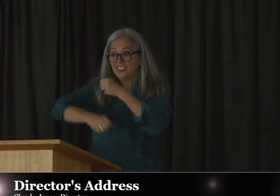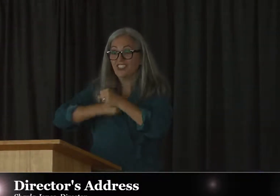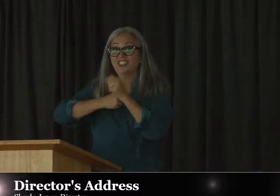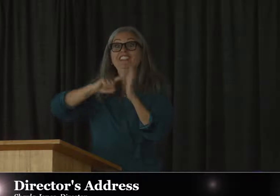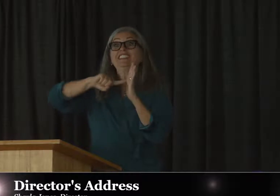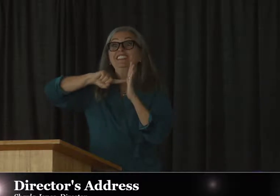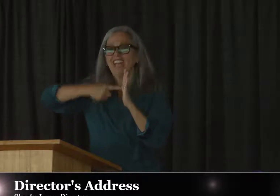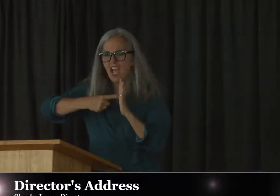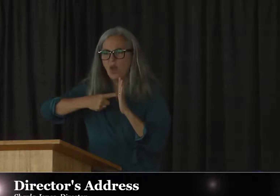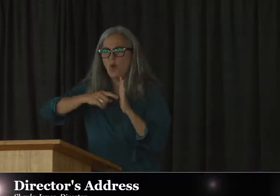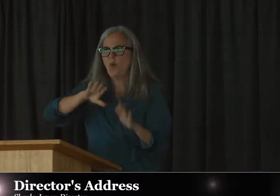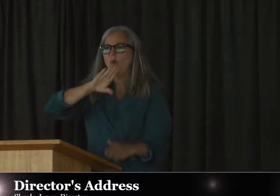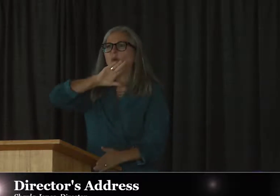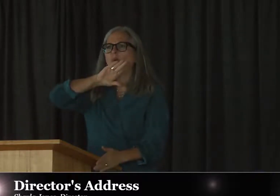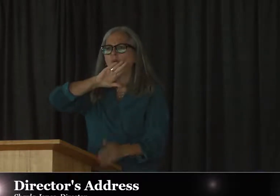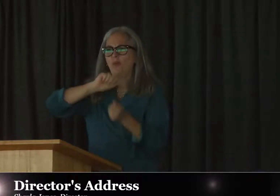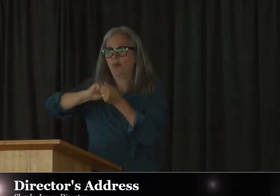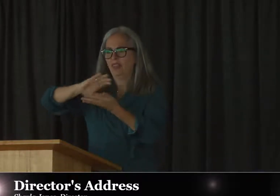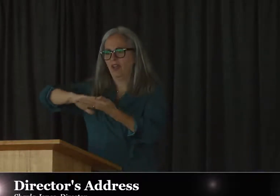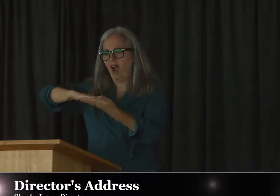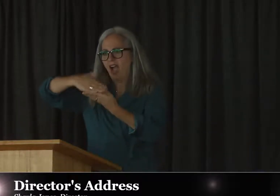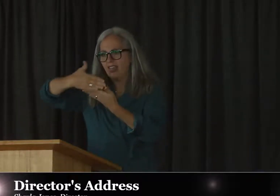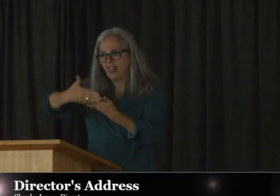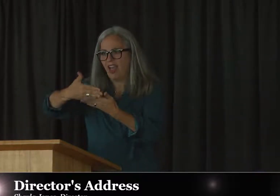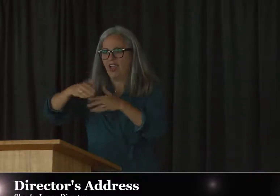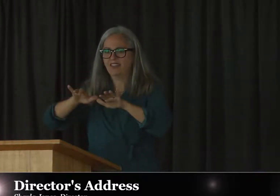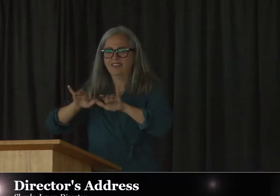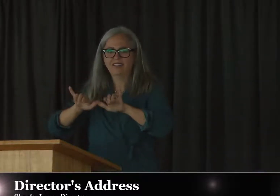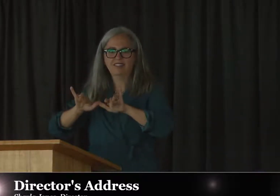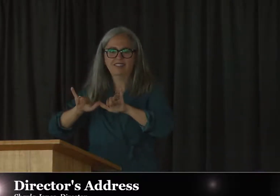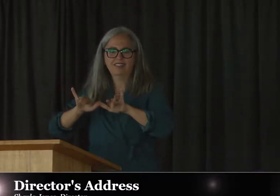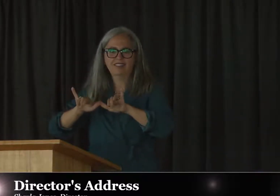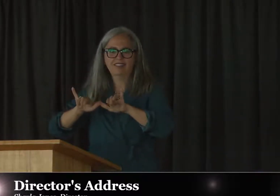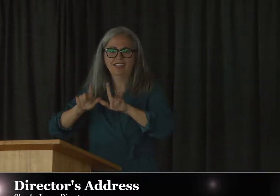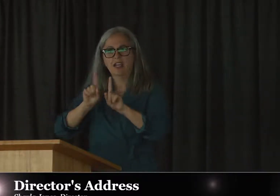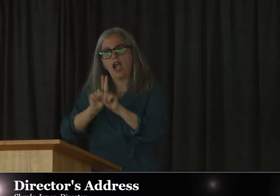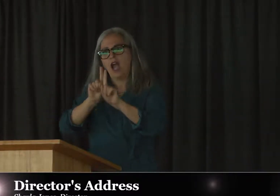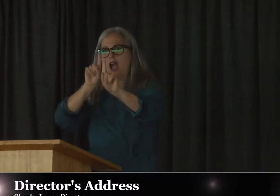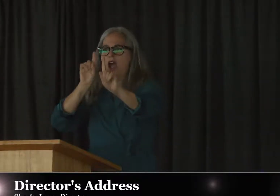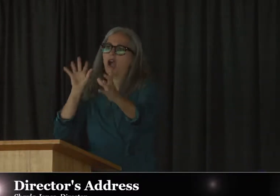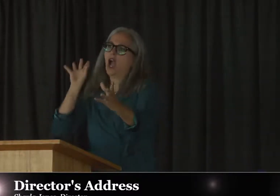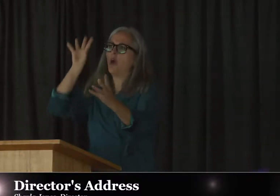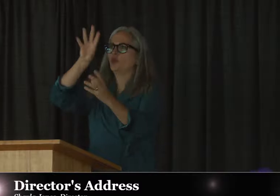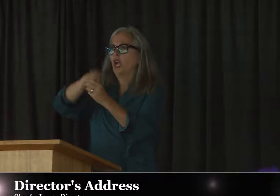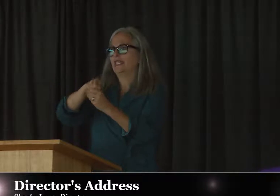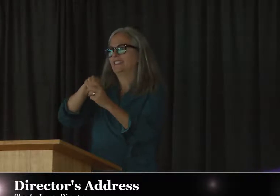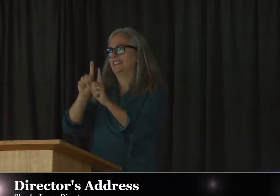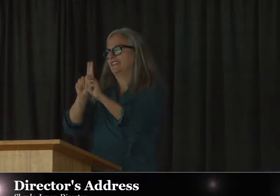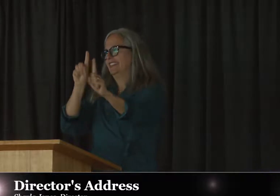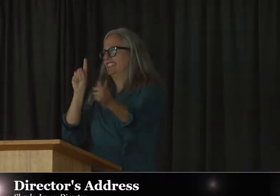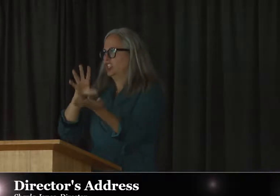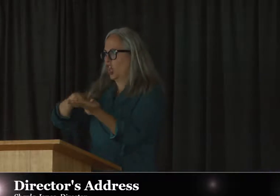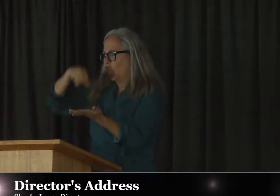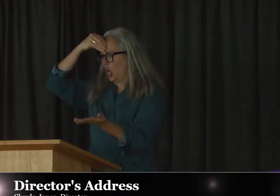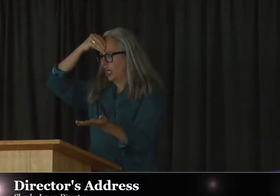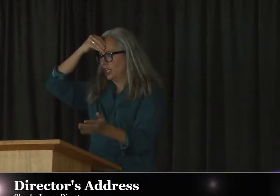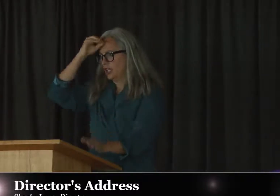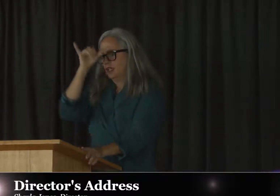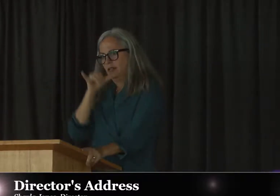And then last September, when your senior year began, that was a challenge. That was tough. We were doing comprehensive distance learning,